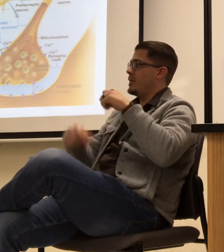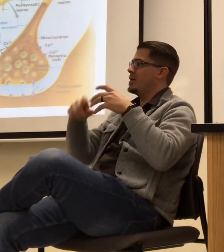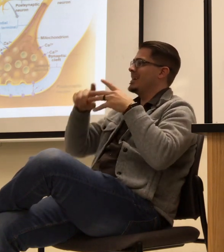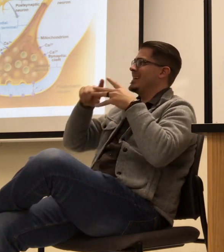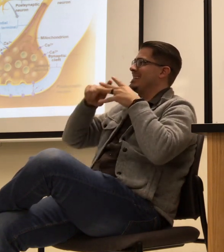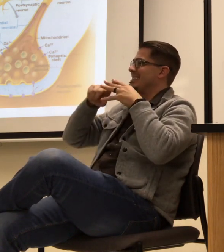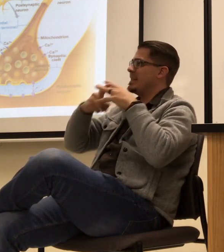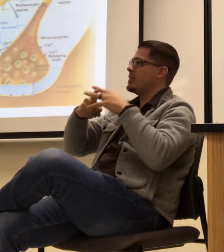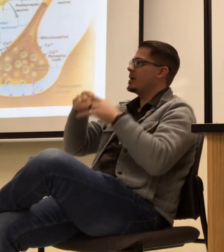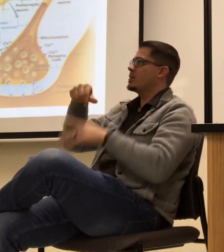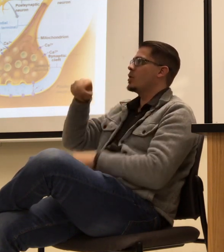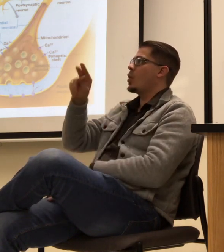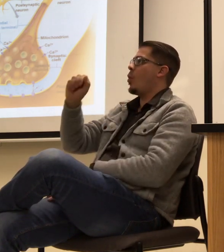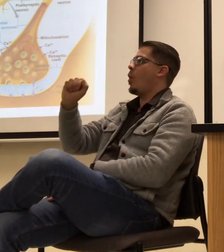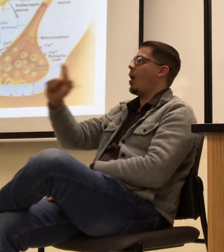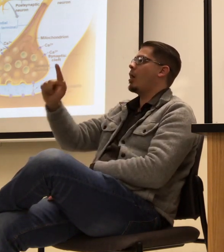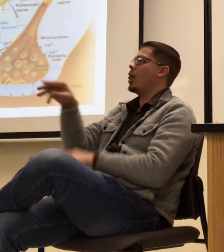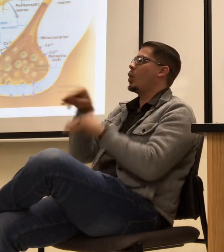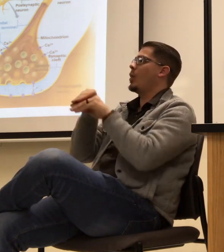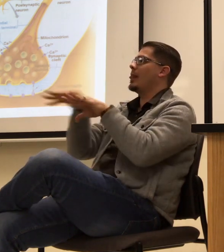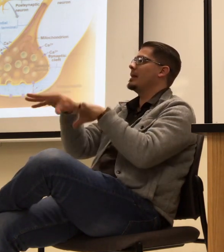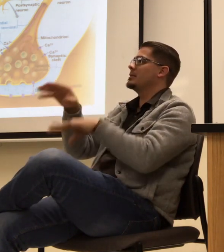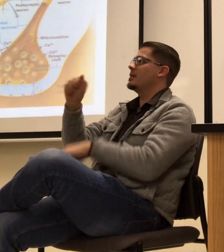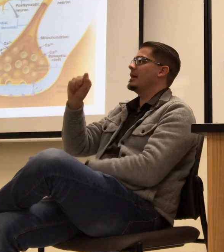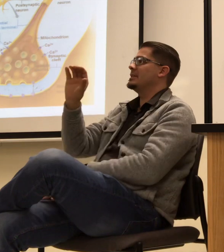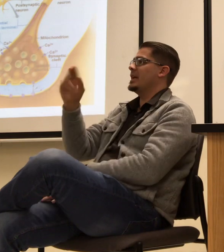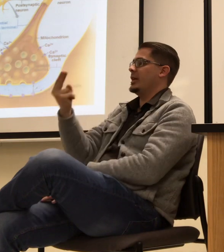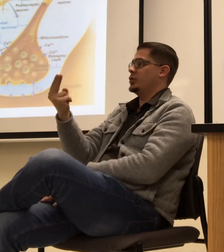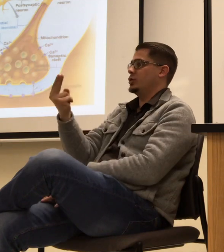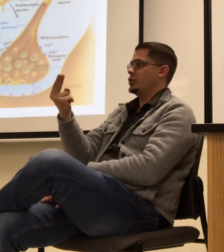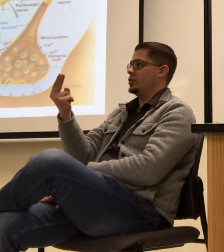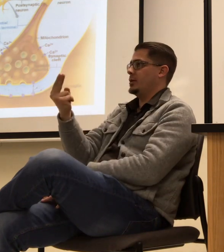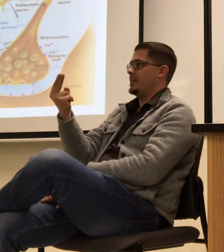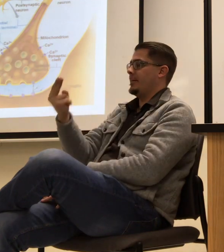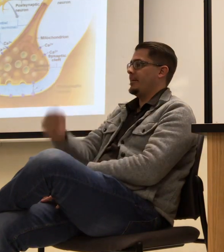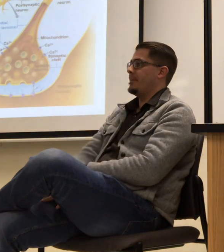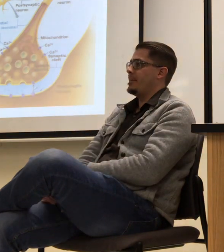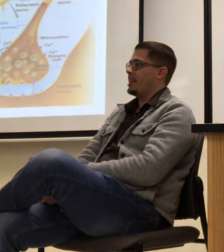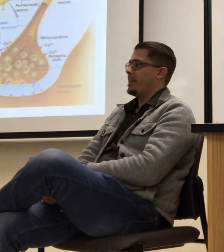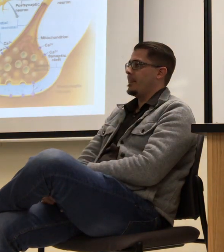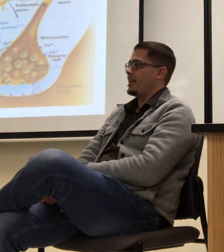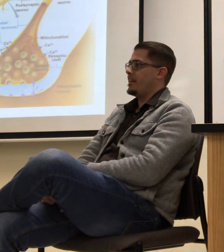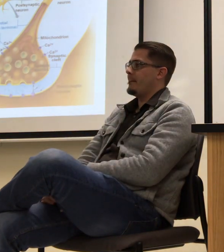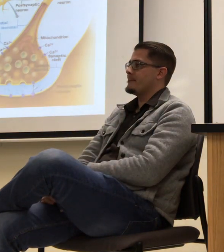quantal release of ACH.